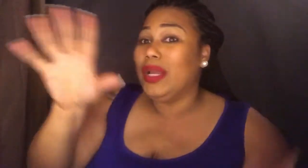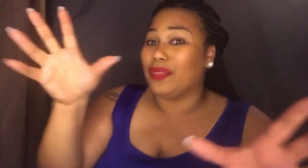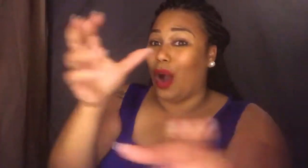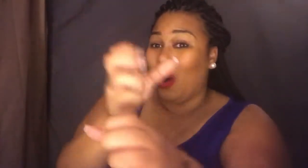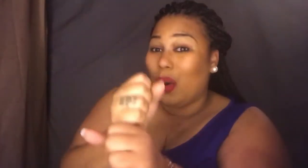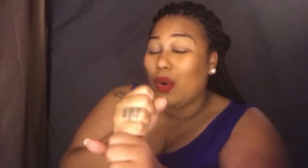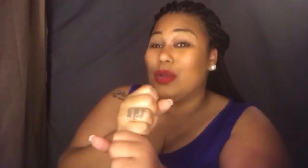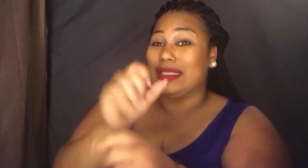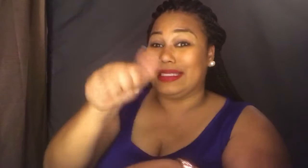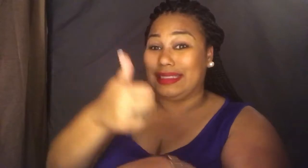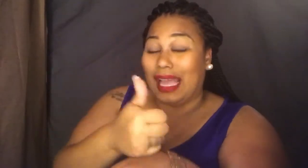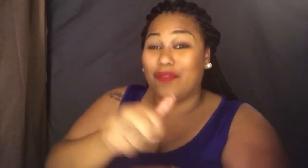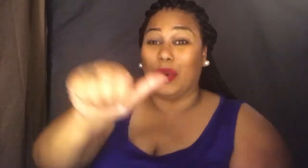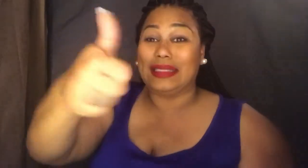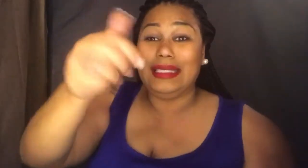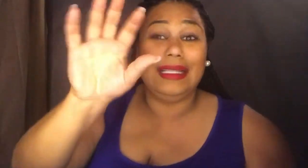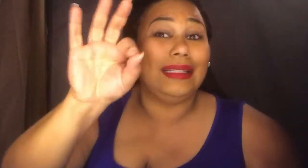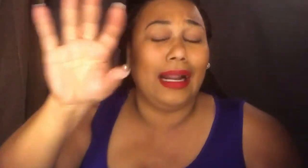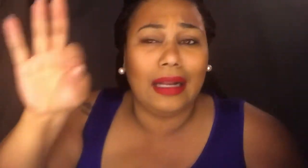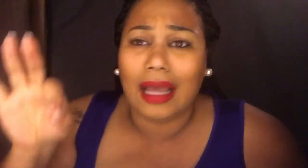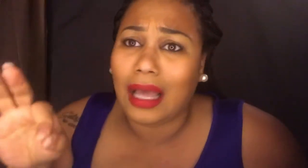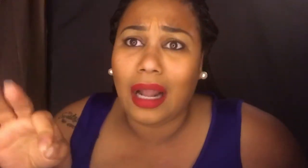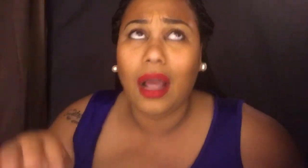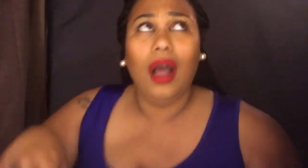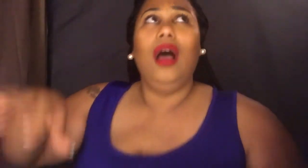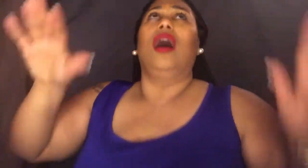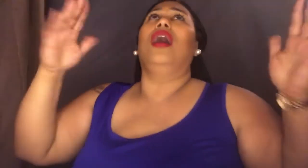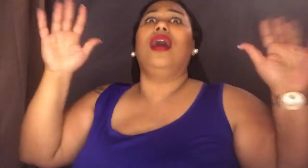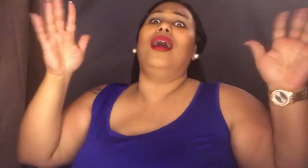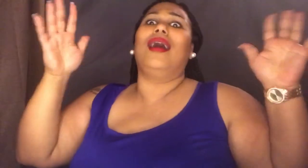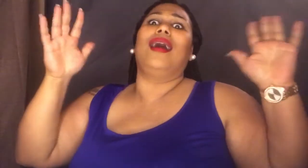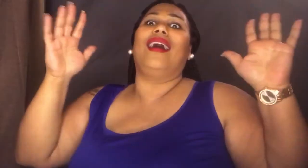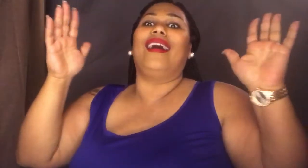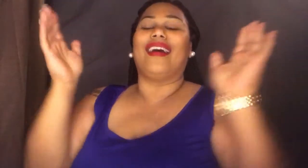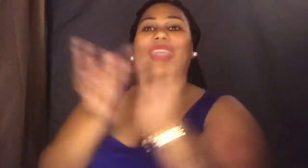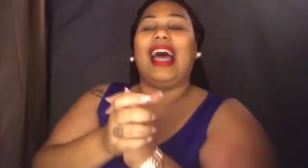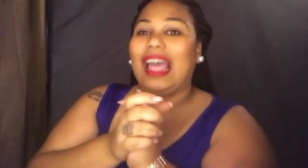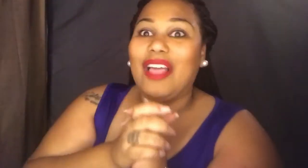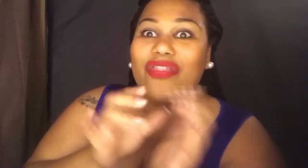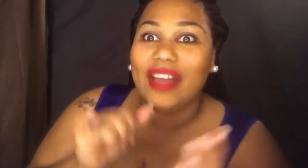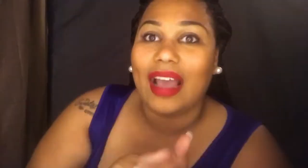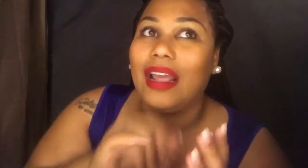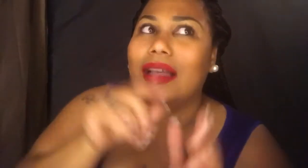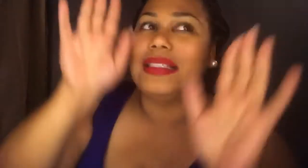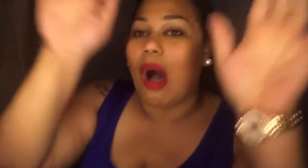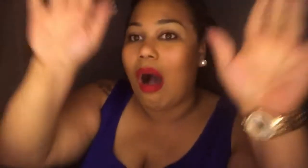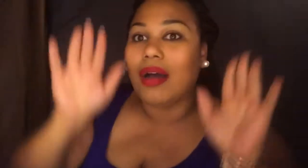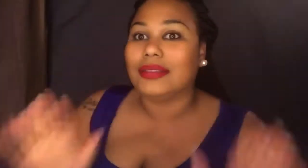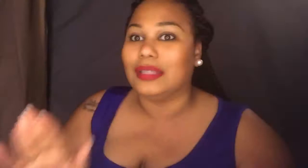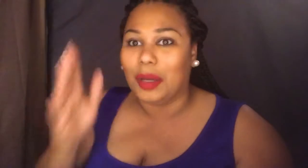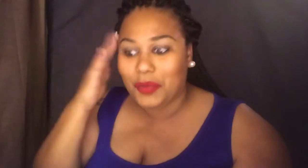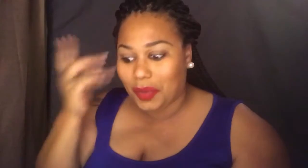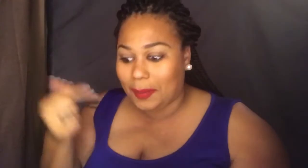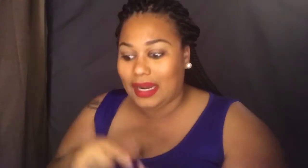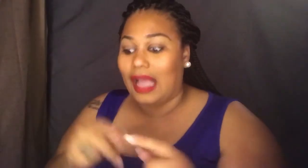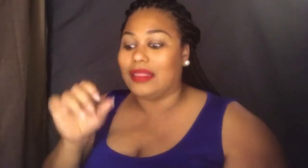get the whole set for $10.99, like, that is awesome. You know what I mean? Like,